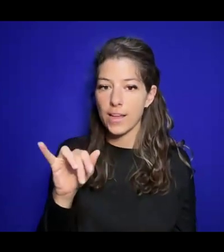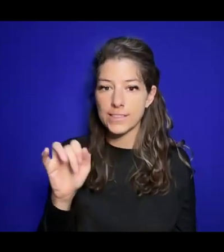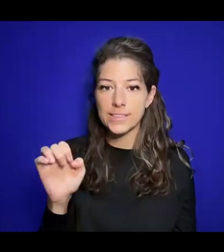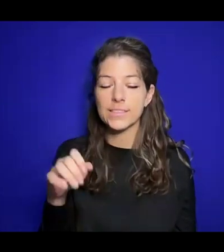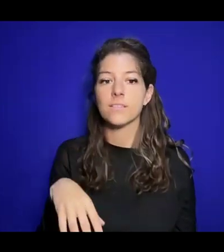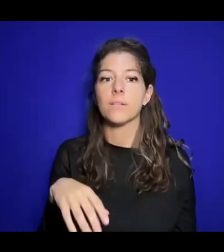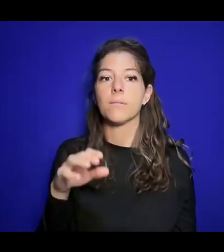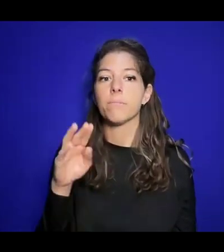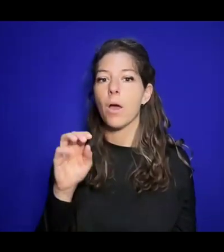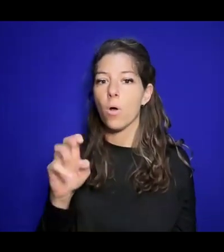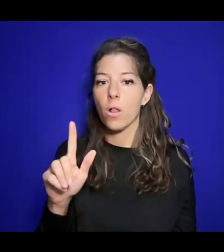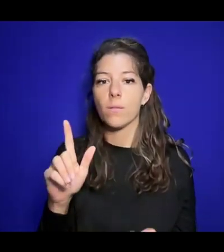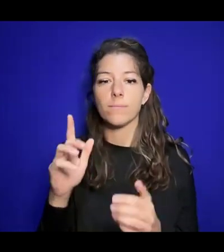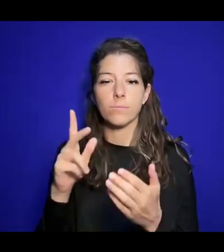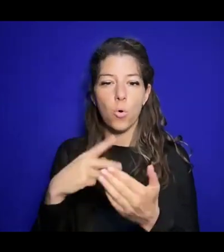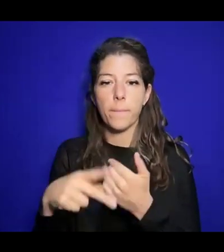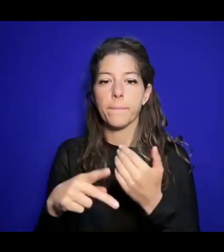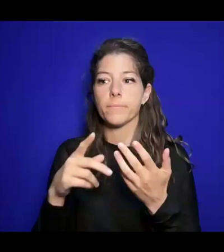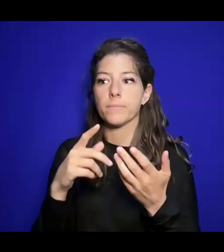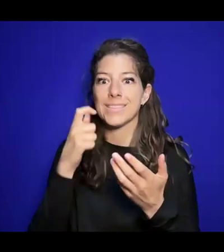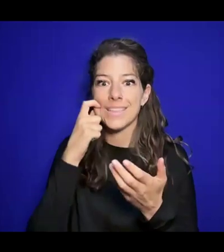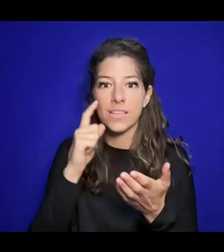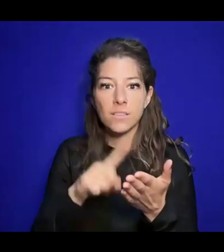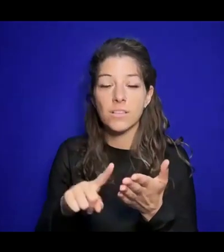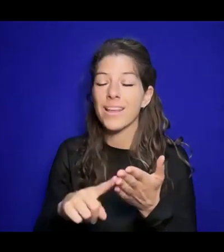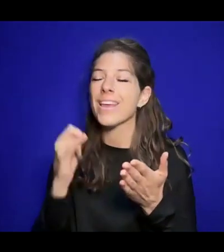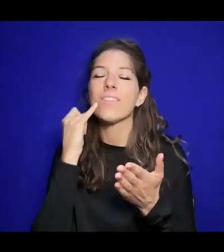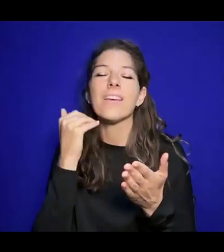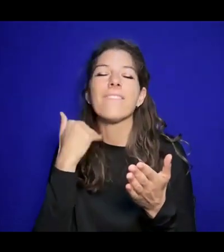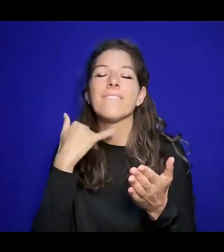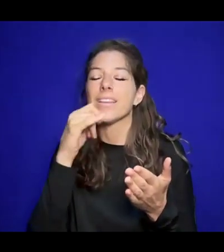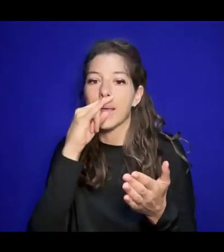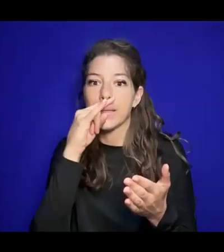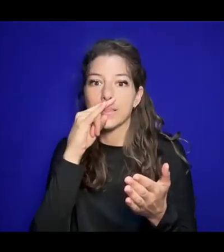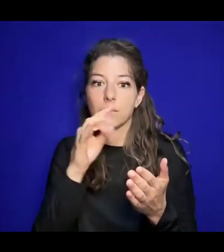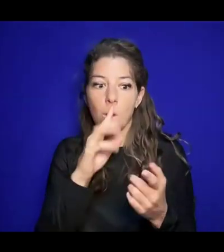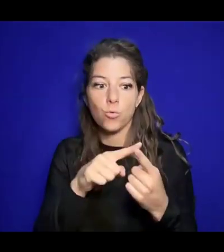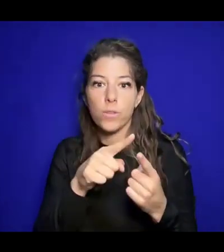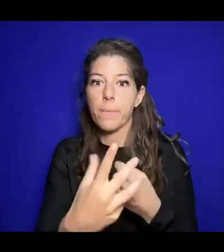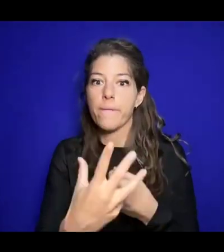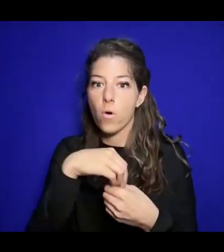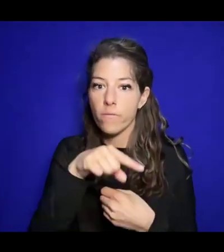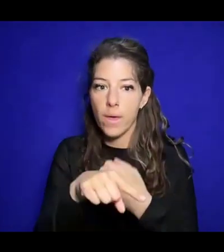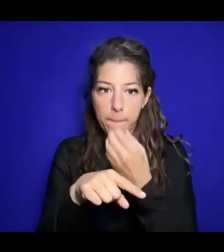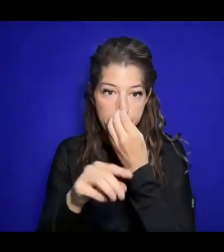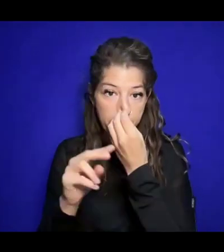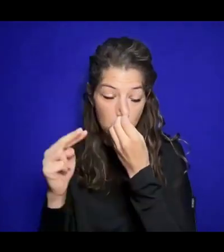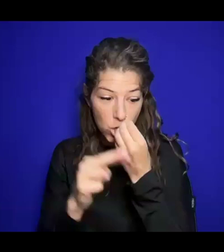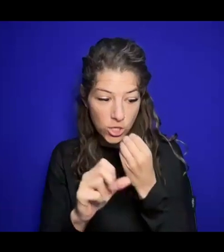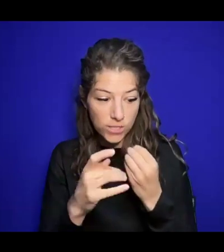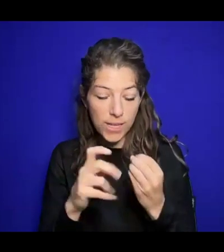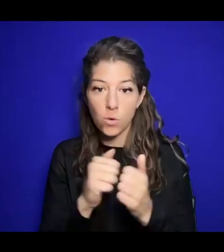skin, just talk to them about it. Even if they're toddlers, talk, this is what they're doing. Get them involved. Here, look at your skin with the